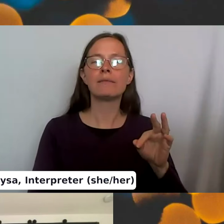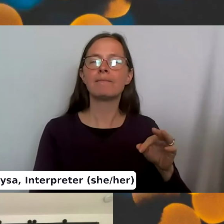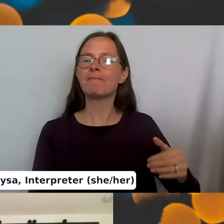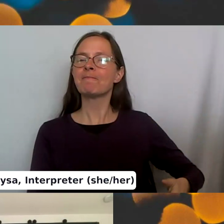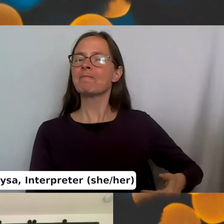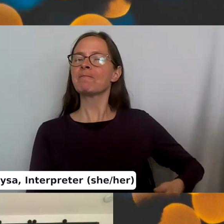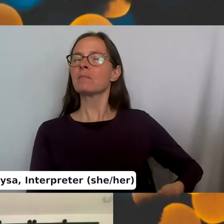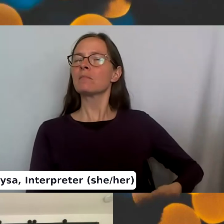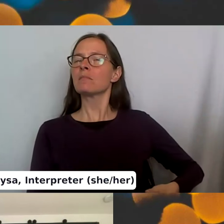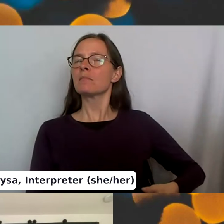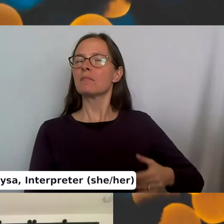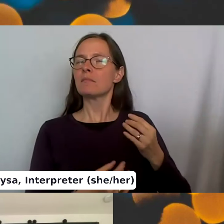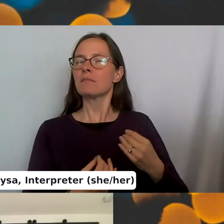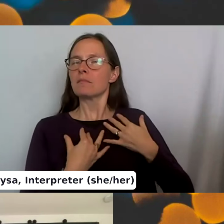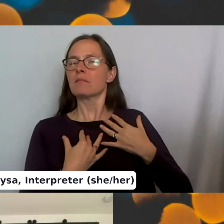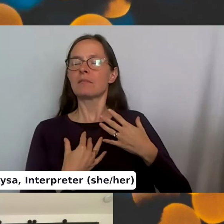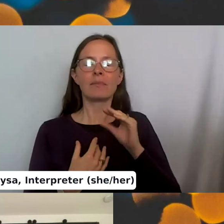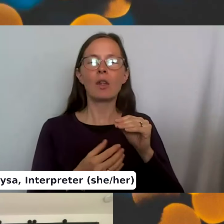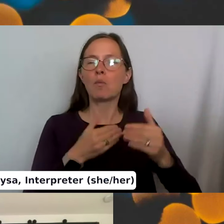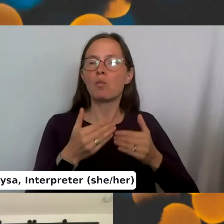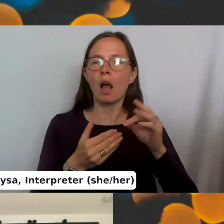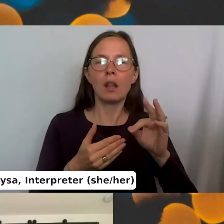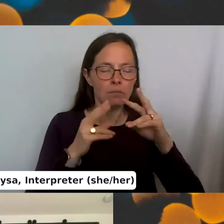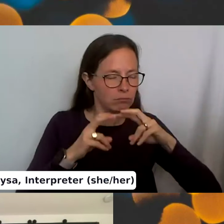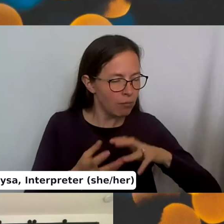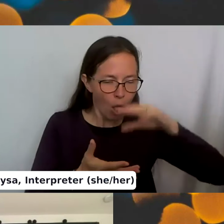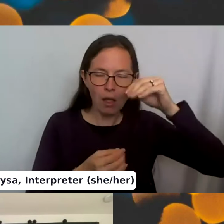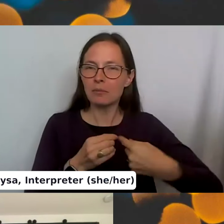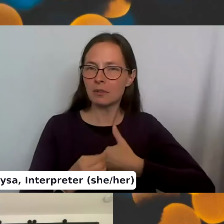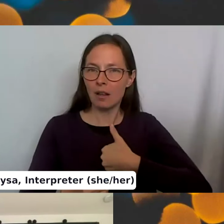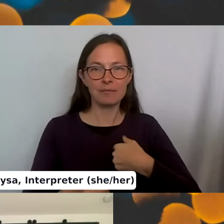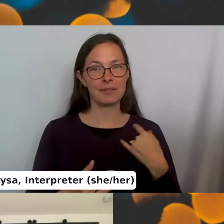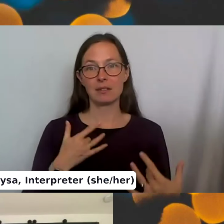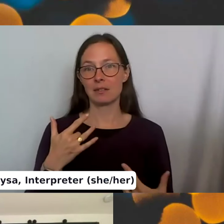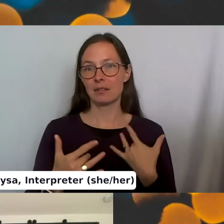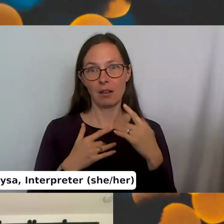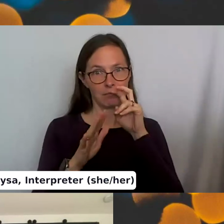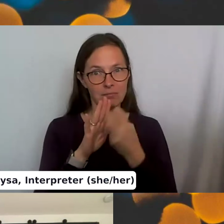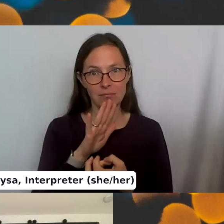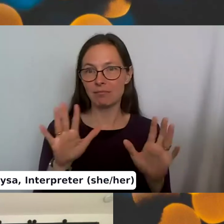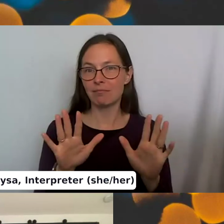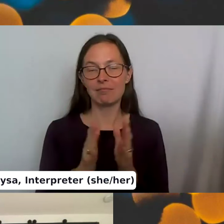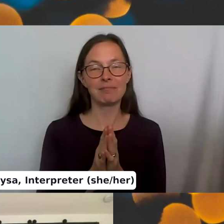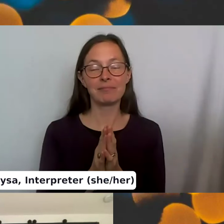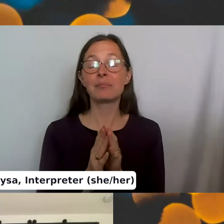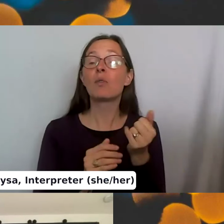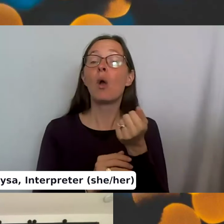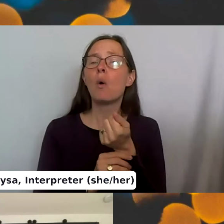of learning more about myself. So I'm excited to dive in today. A couple of quick points of